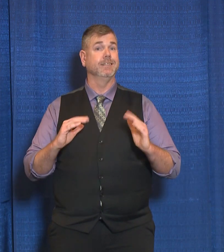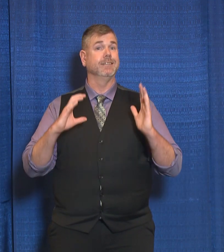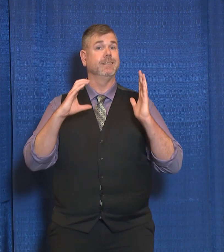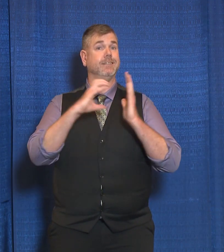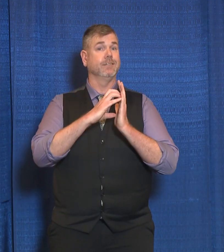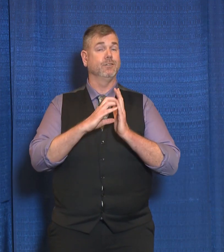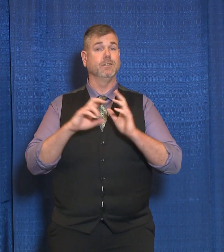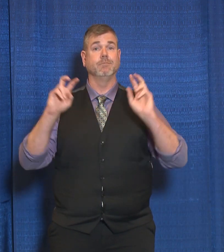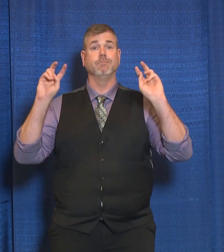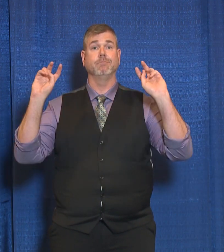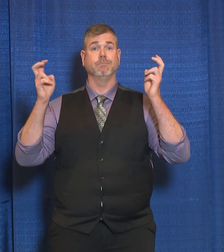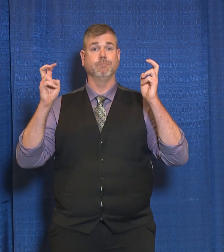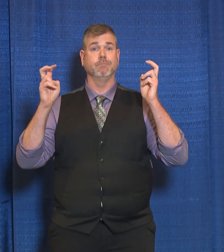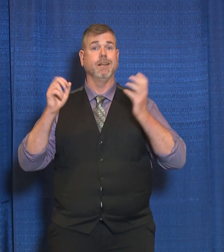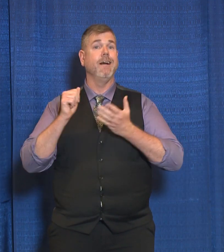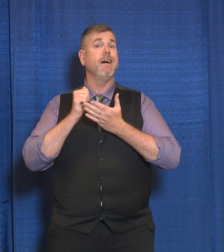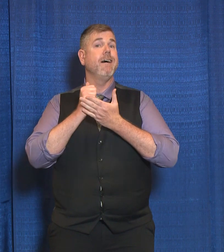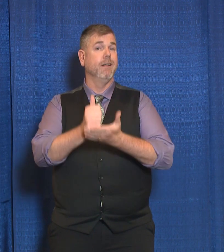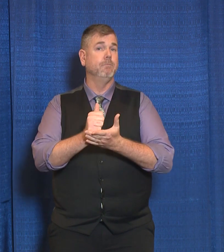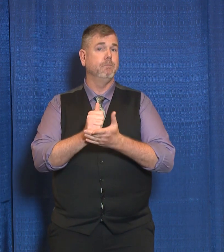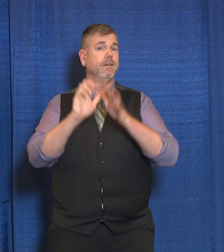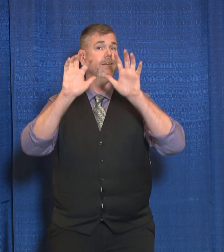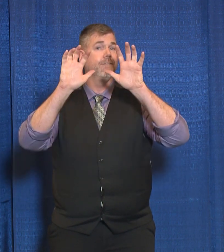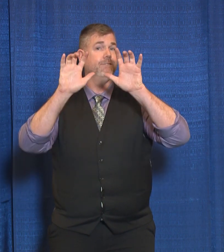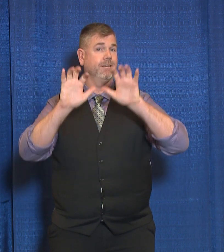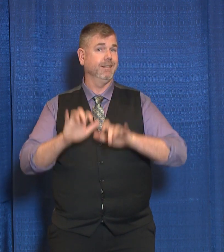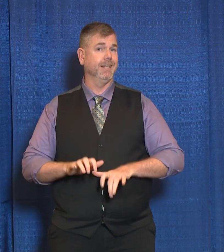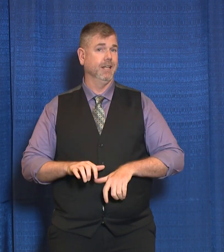Help filling out this form.